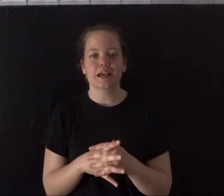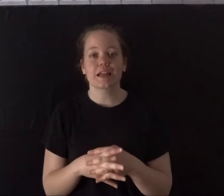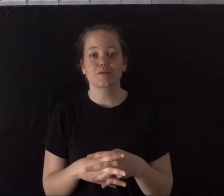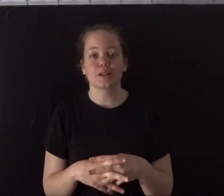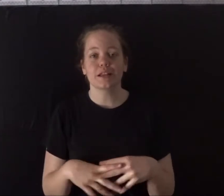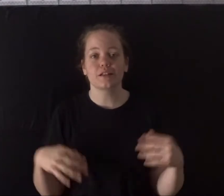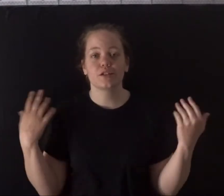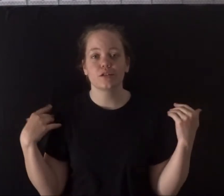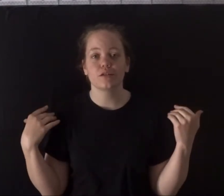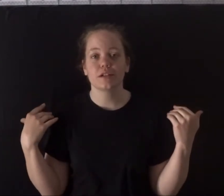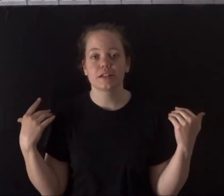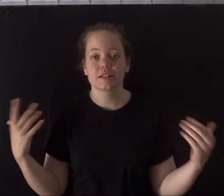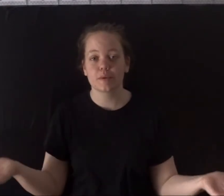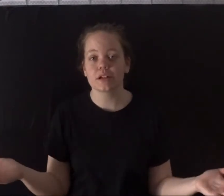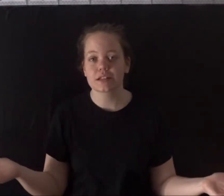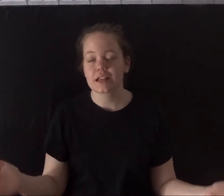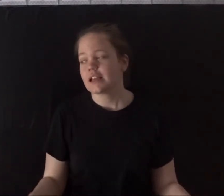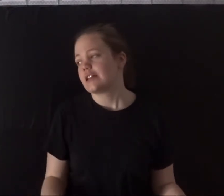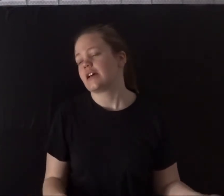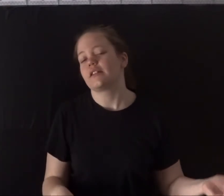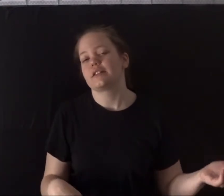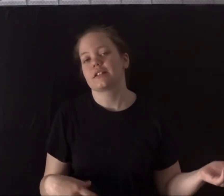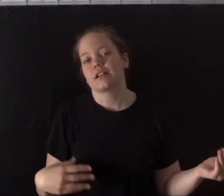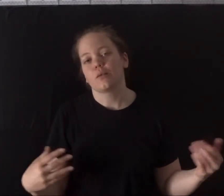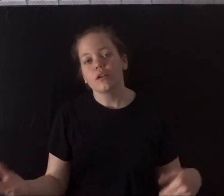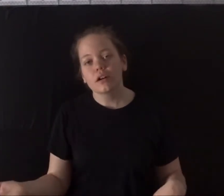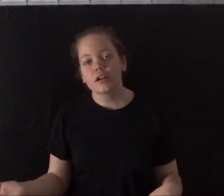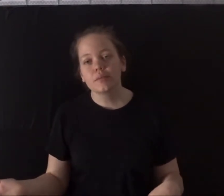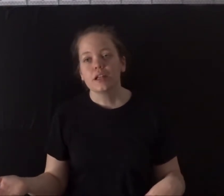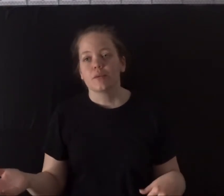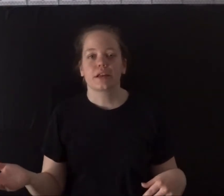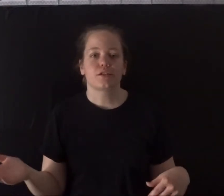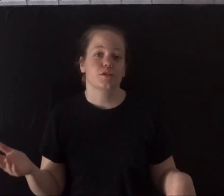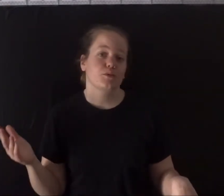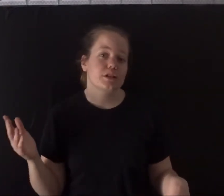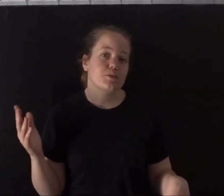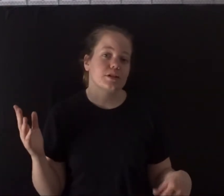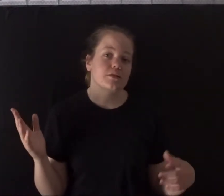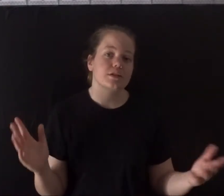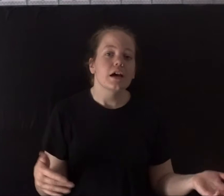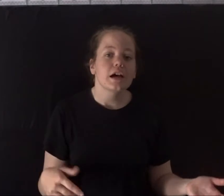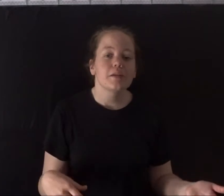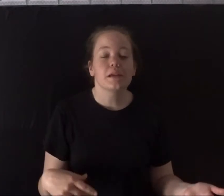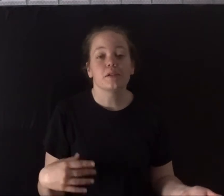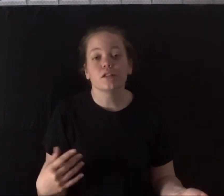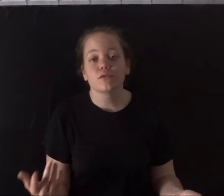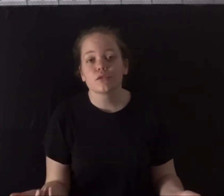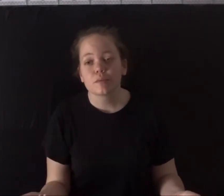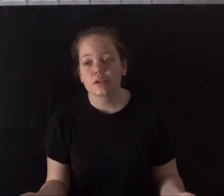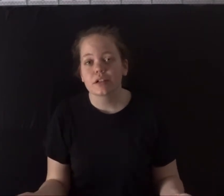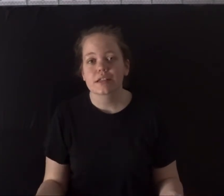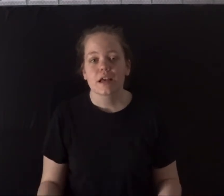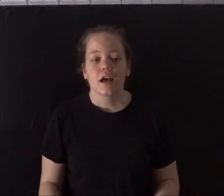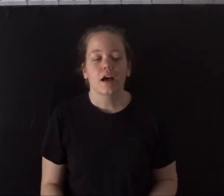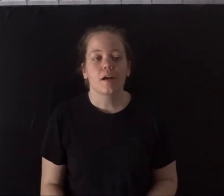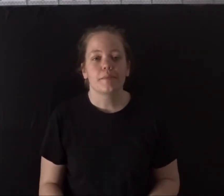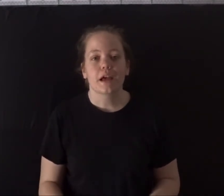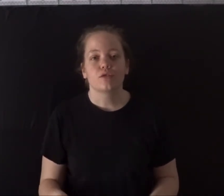signs related to sports. Now that it's getting warm, we can do more sports outside, maybe you do sports. Now